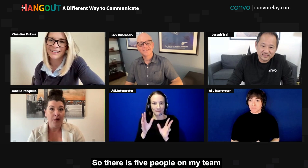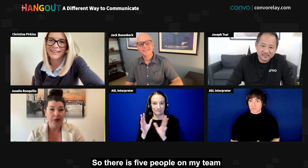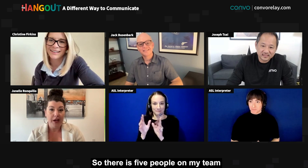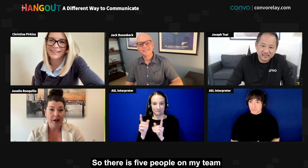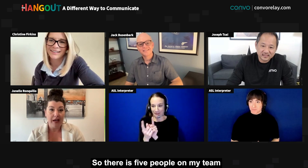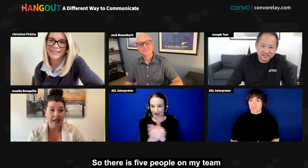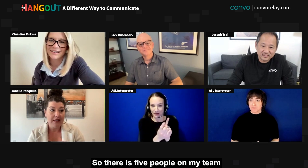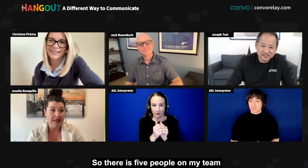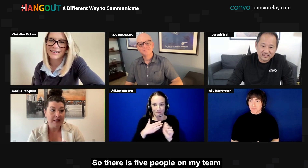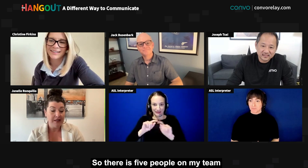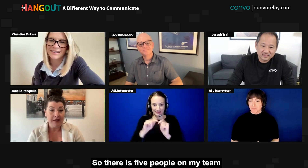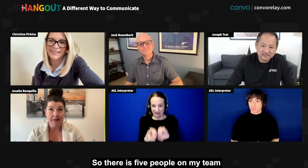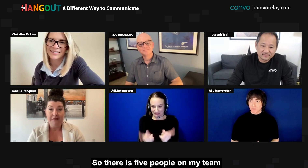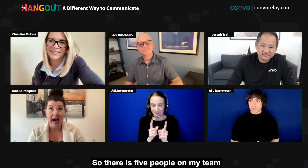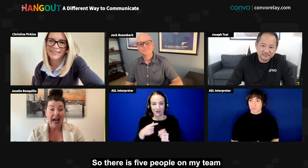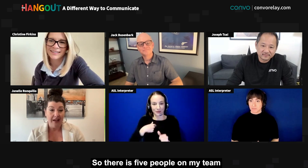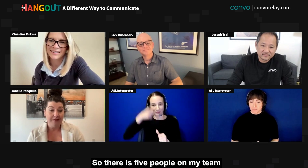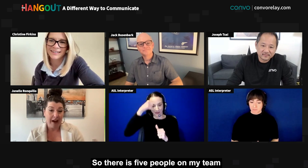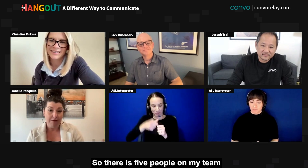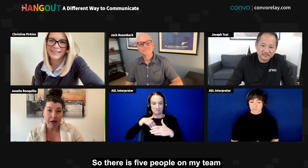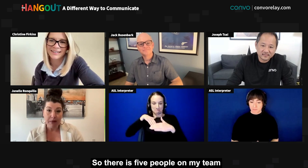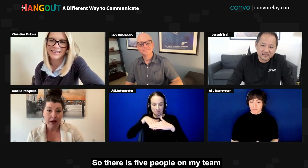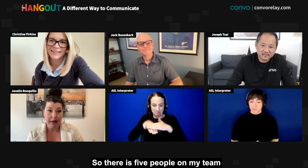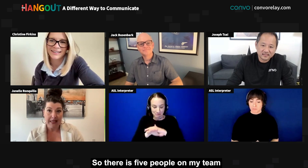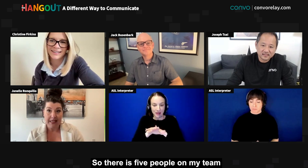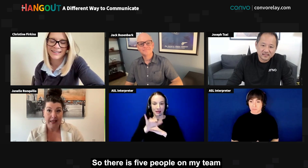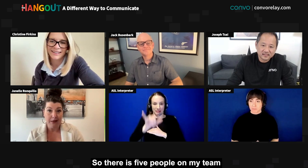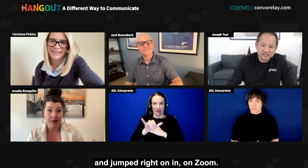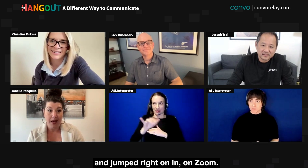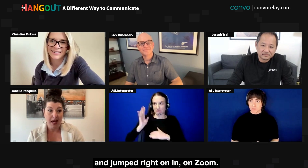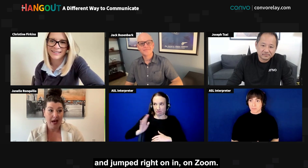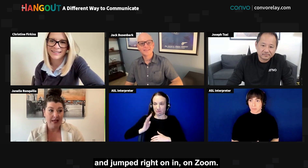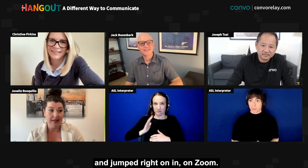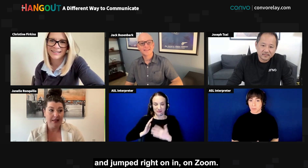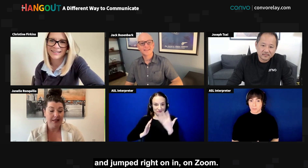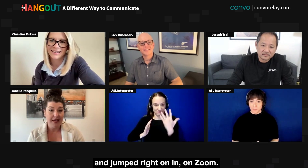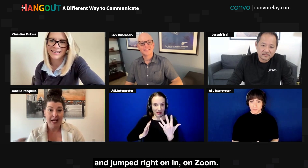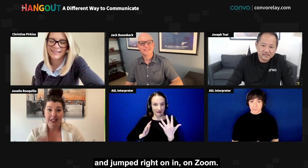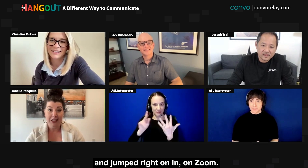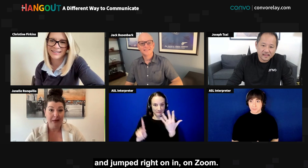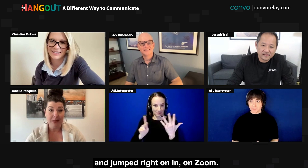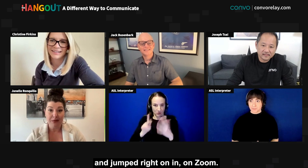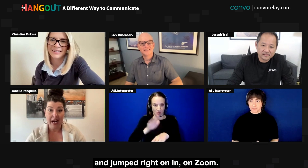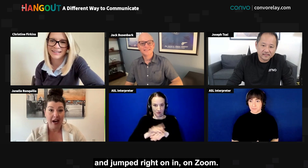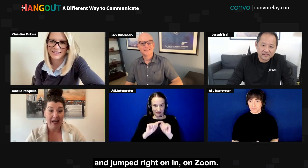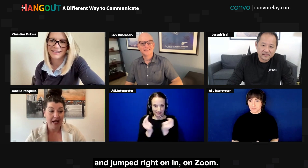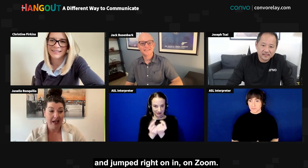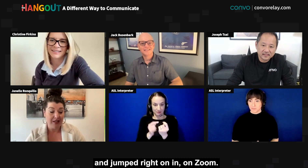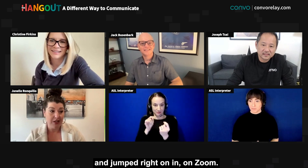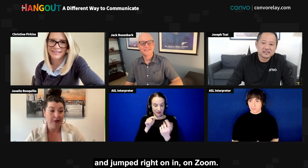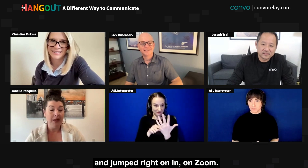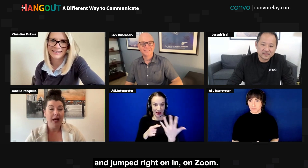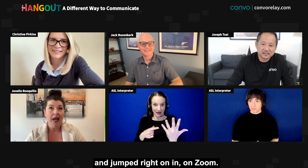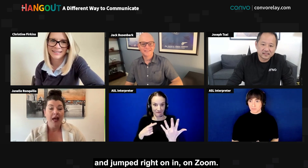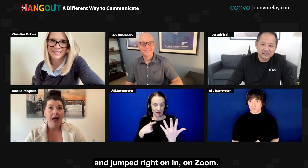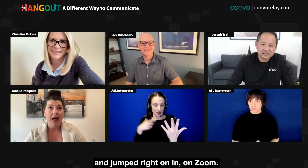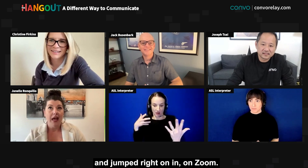So there is five people on my team, and jumped right on in on Zoom.